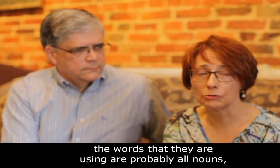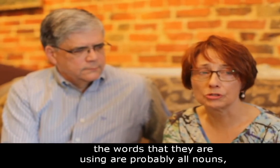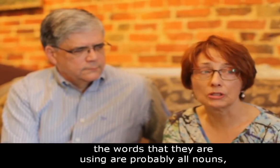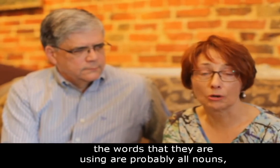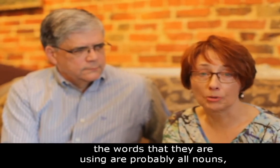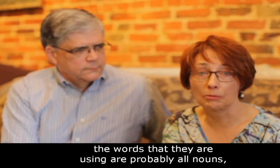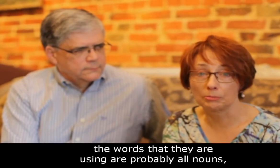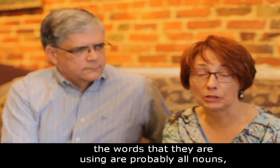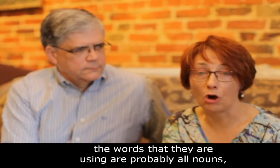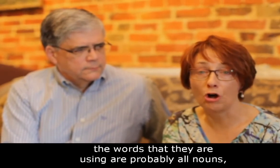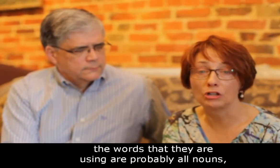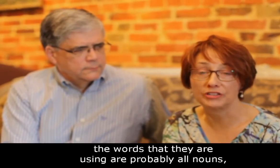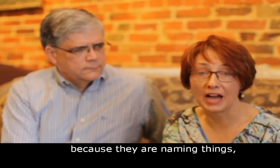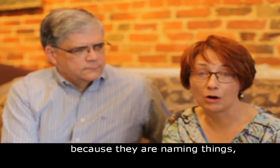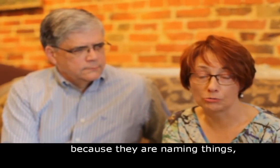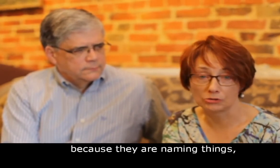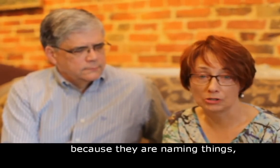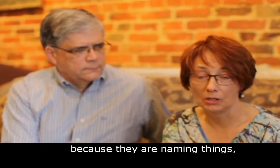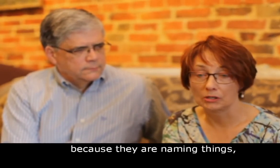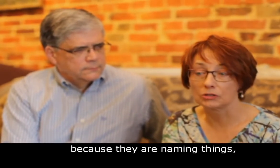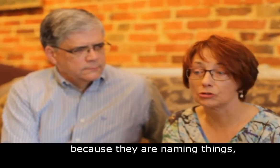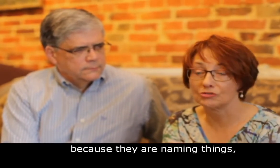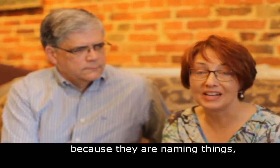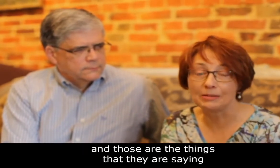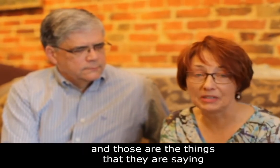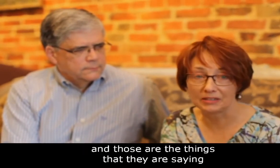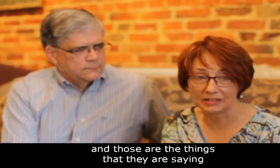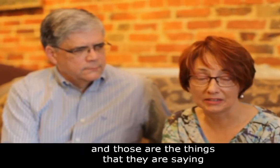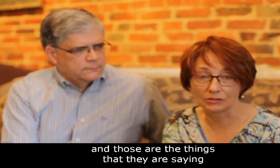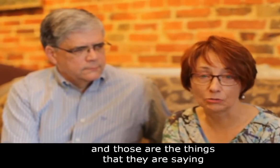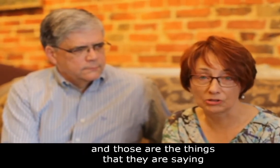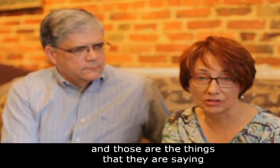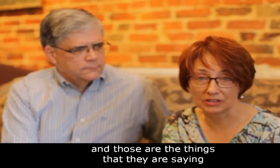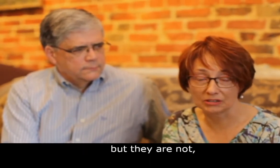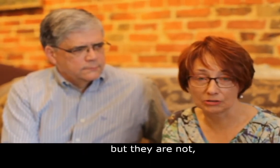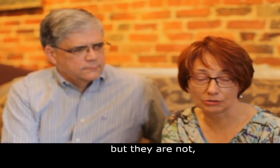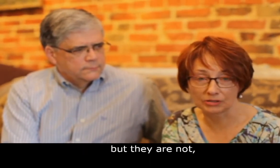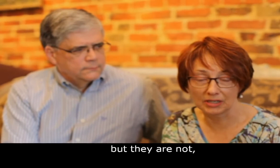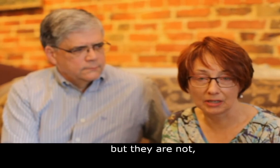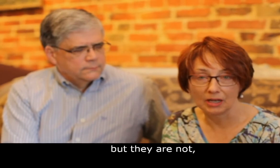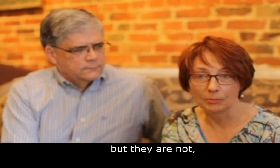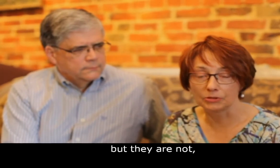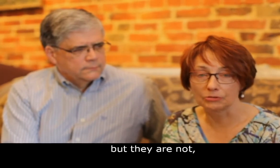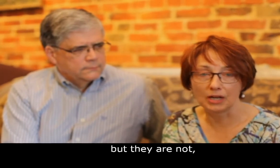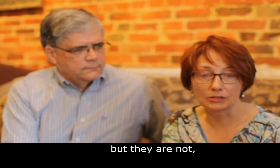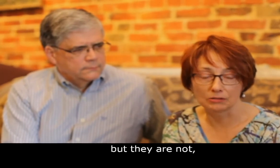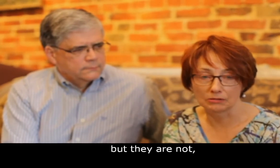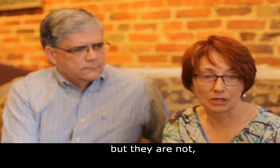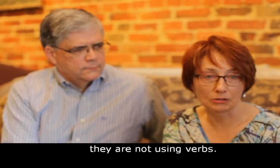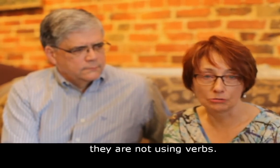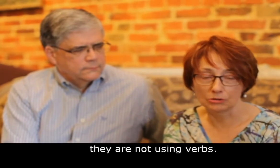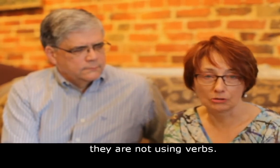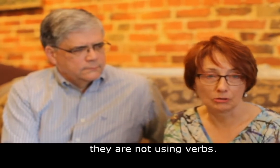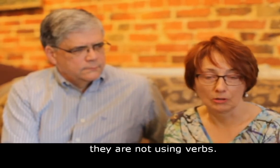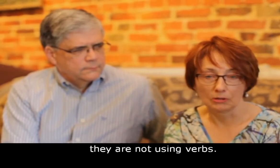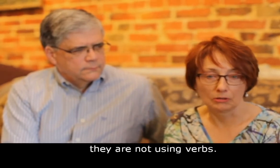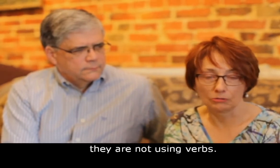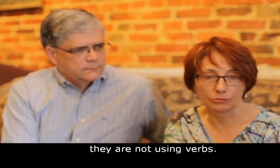using are probably all nouns, because they're naming things, and those are the things that they're saying. But they're not using, they're not